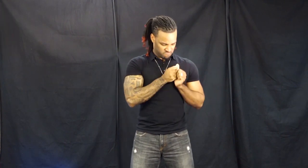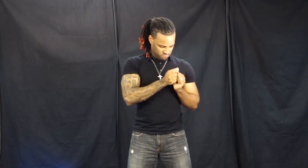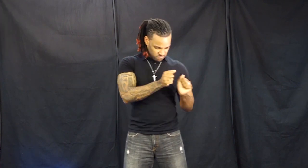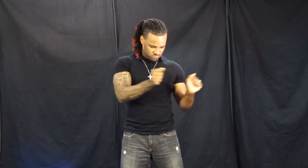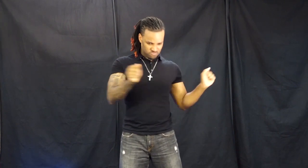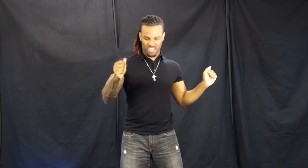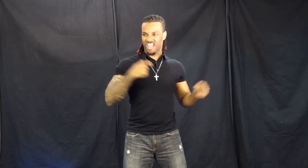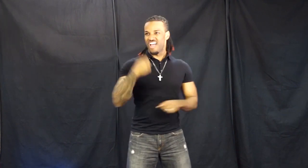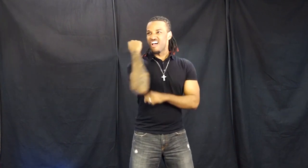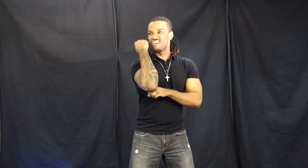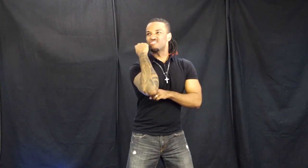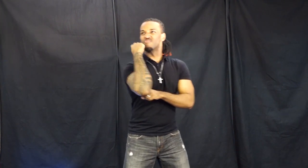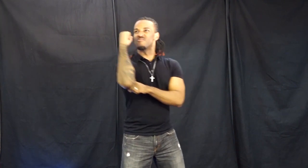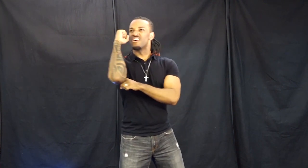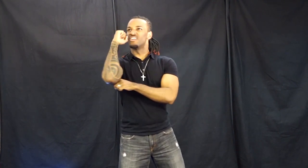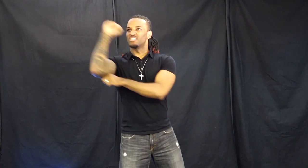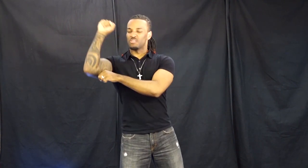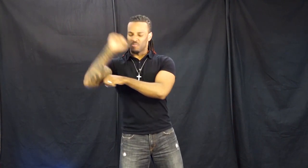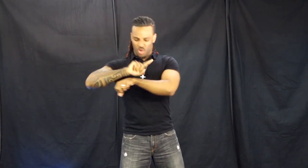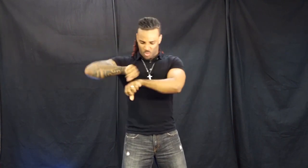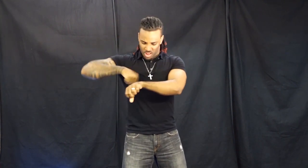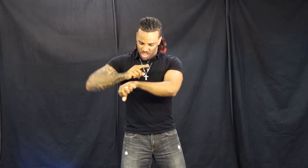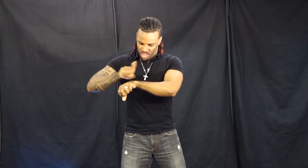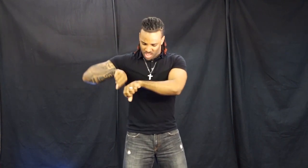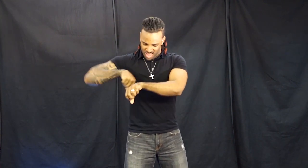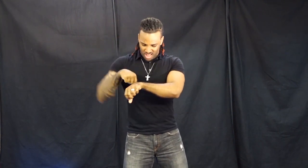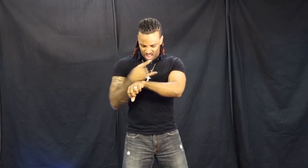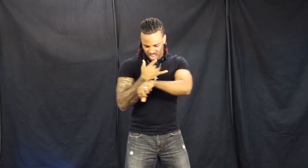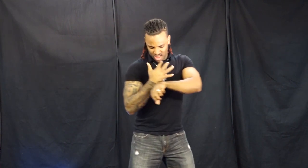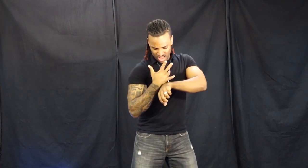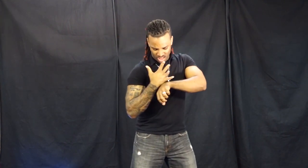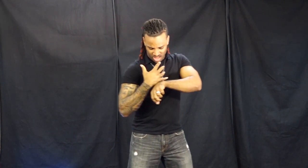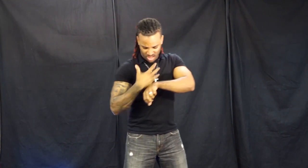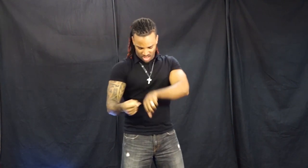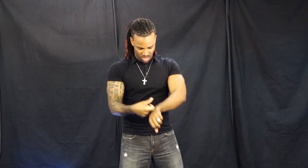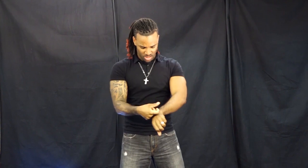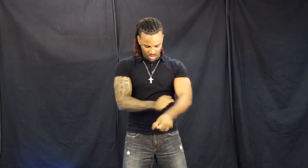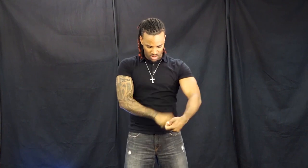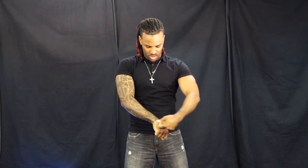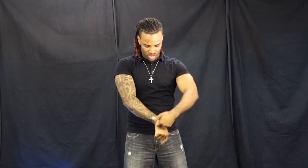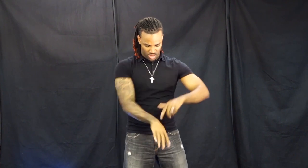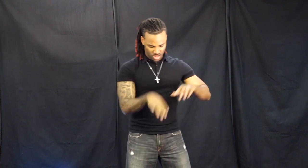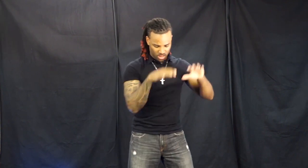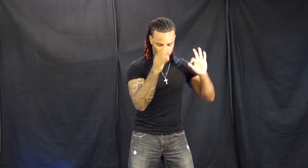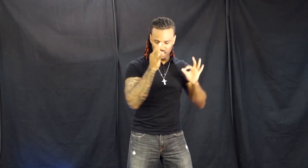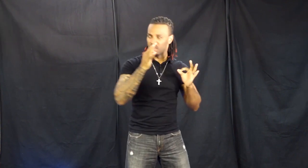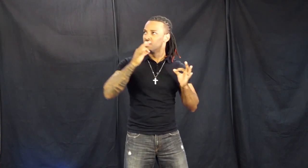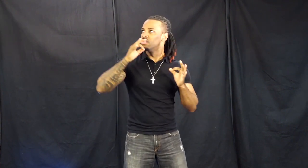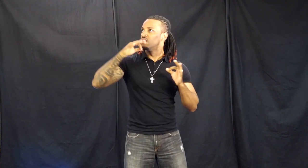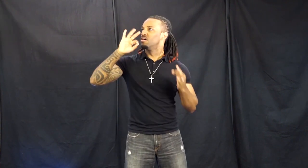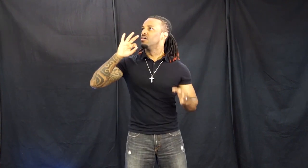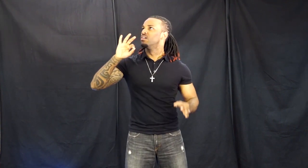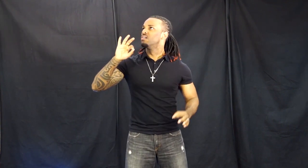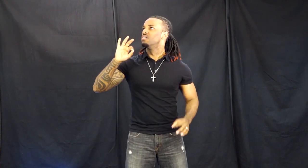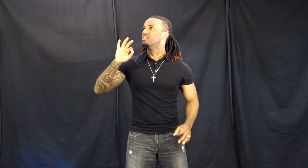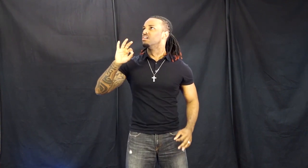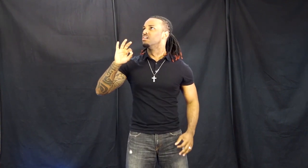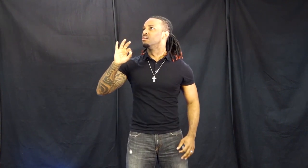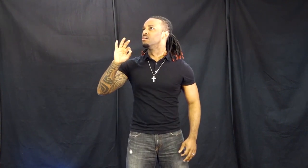immigrants can leave their fingerprints and rise up. I'm running out of time. I'm running and my time's up. Wise up. Eyes up. I